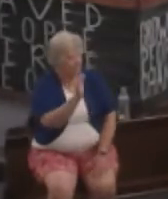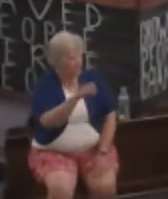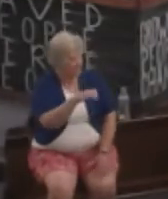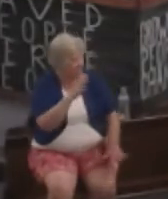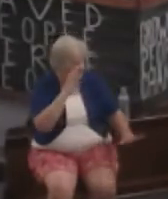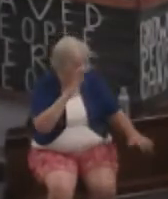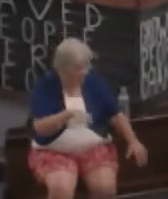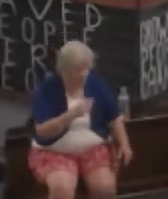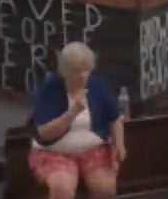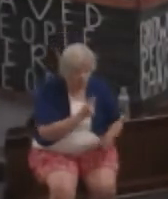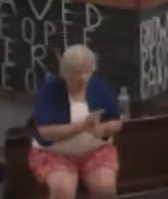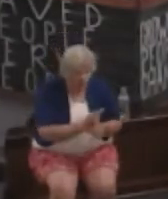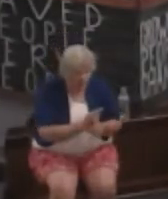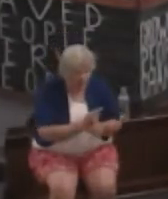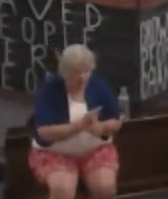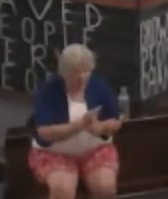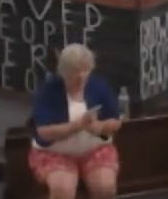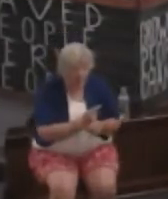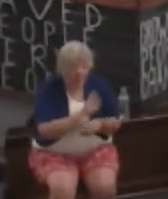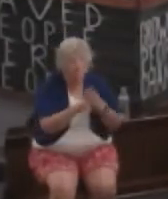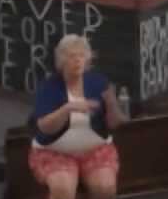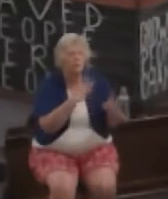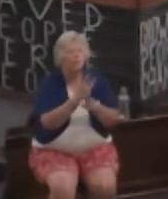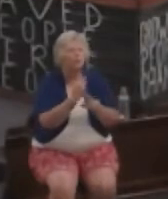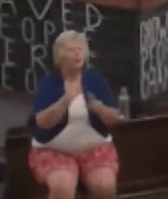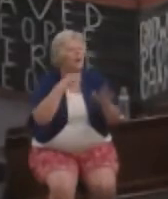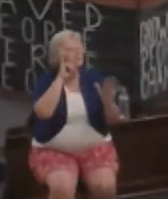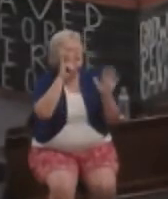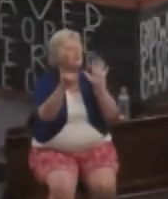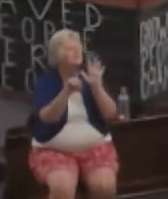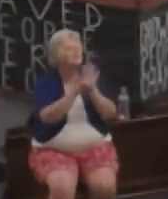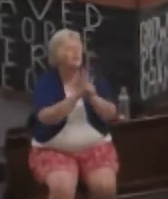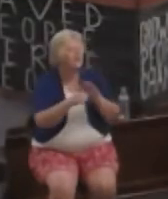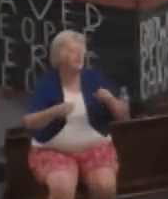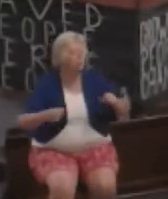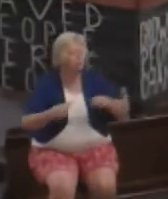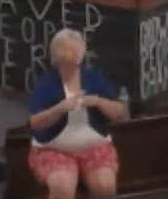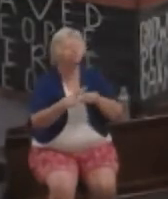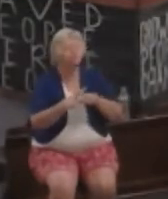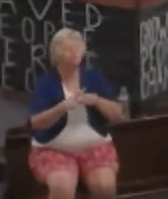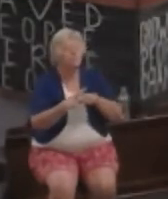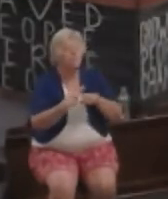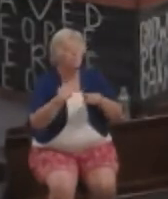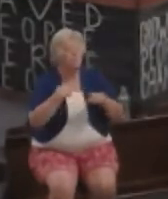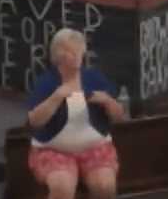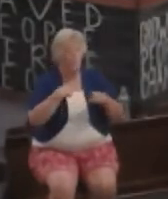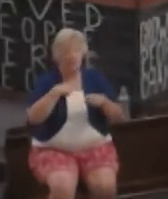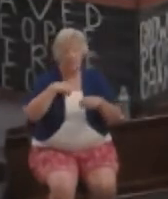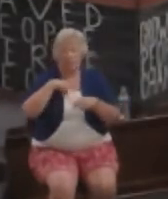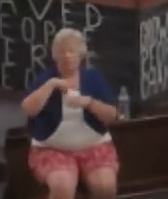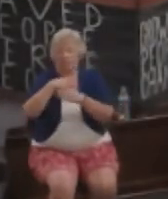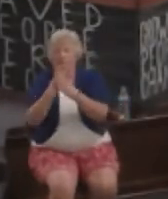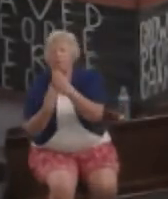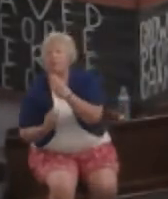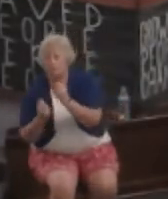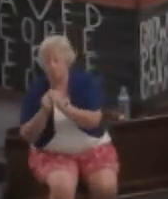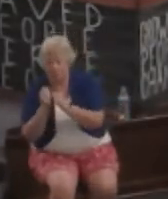shocking part. The world has an identity crisis, and we often fall into the trap it sets